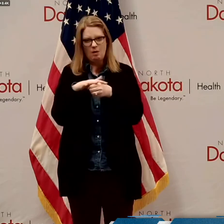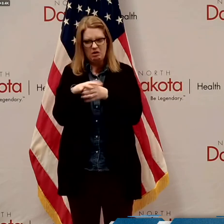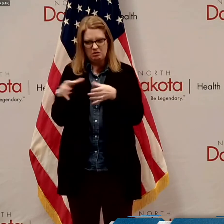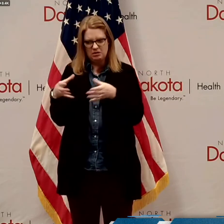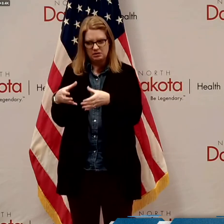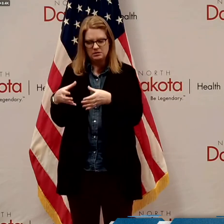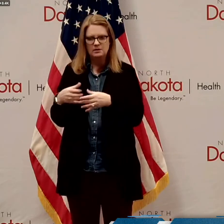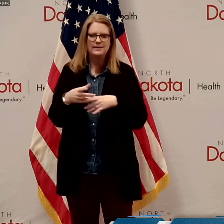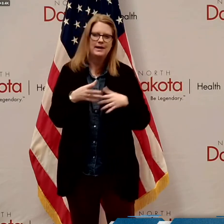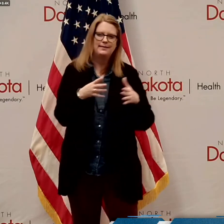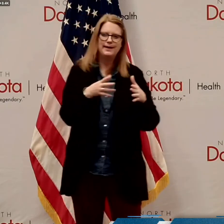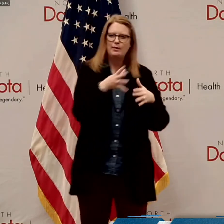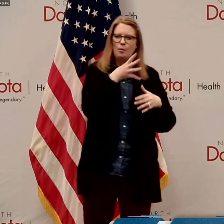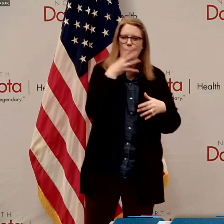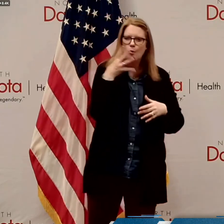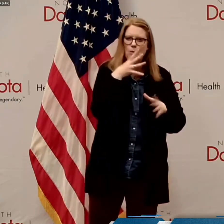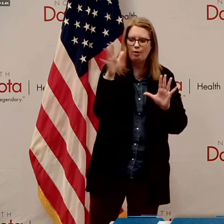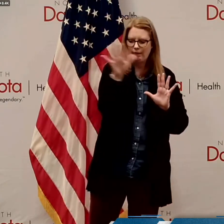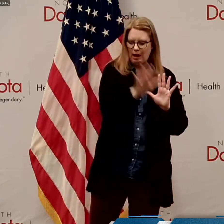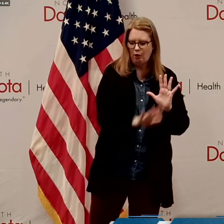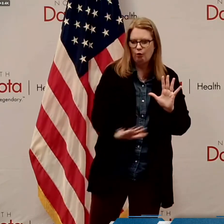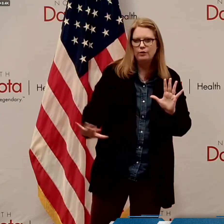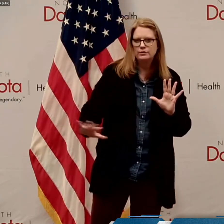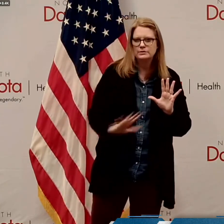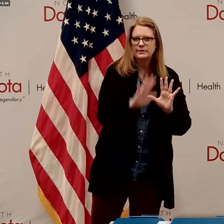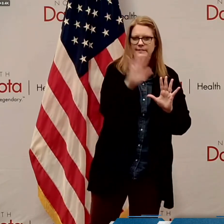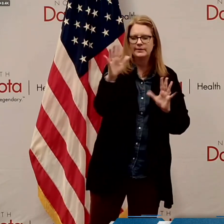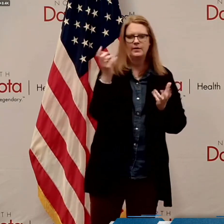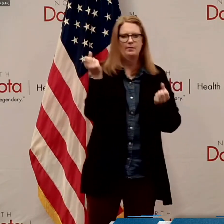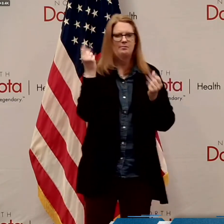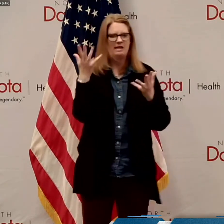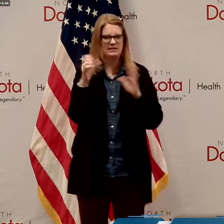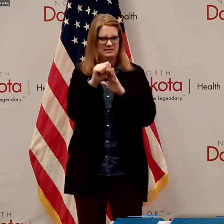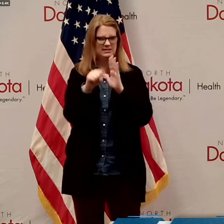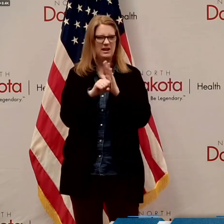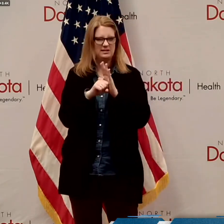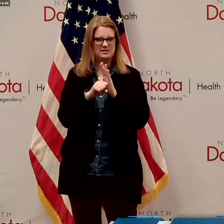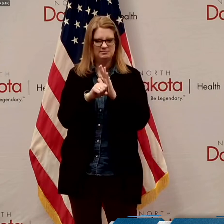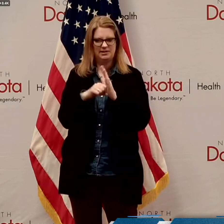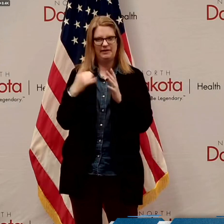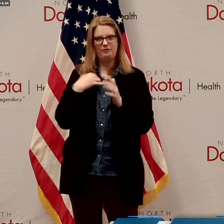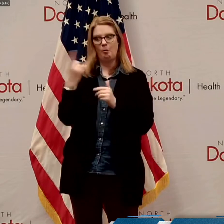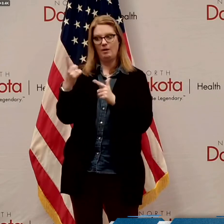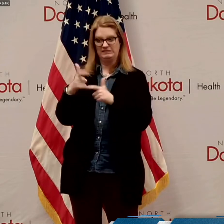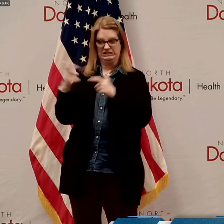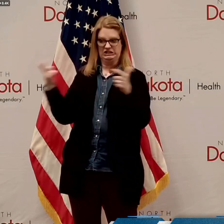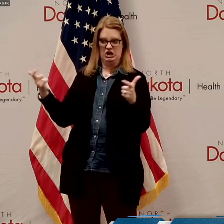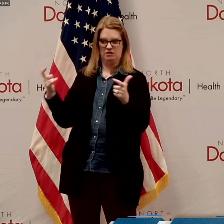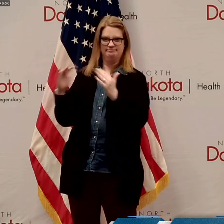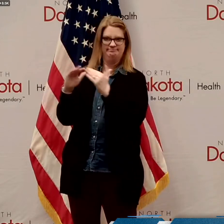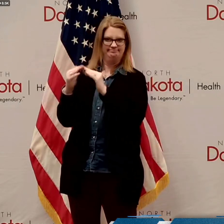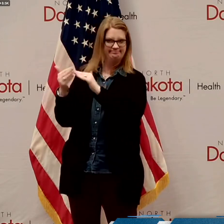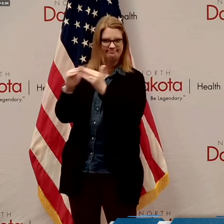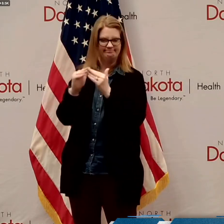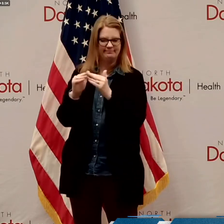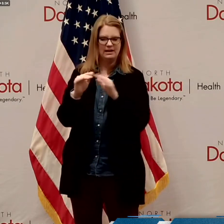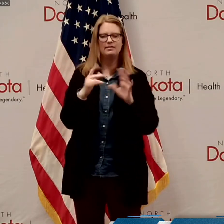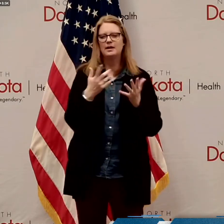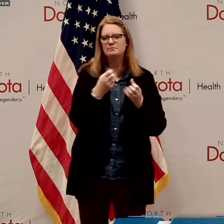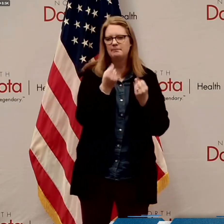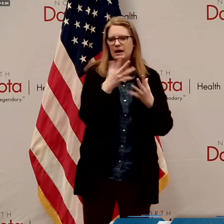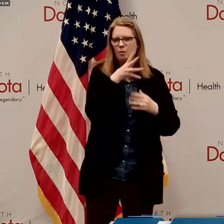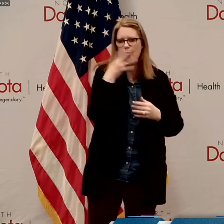small rural areas, you could think of many states that fit that criteria. But they've even given the flexibility to suggest